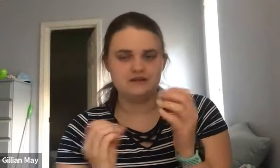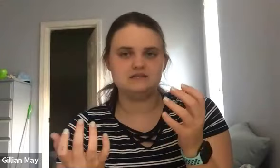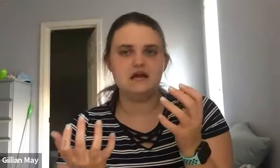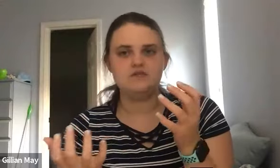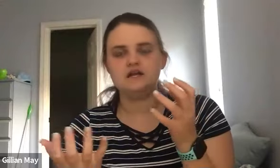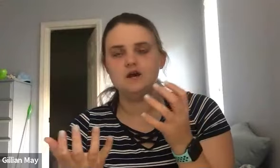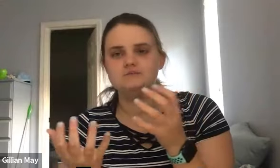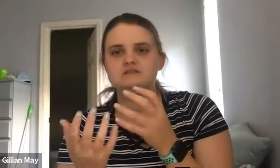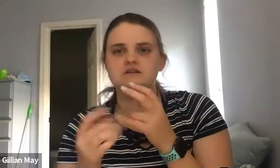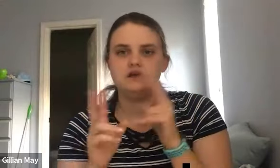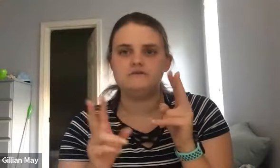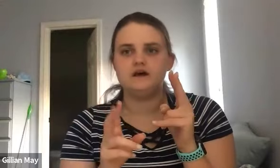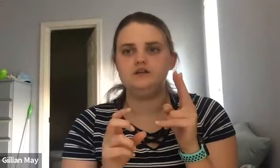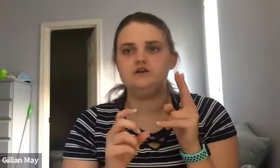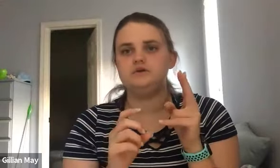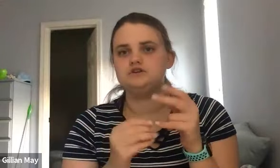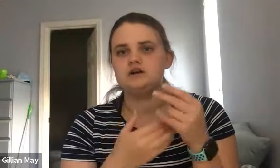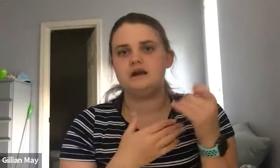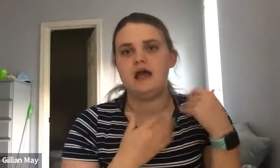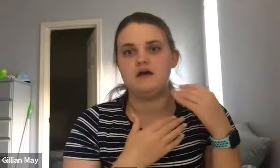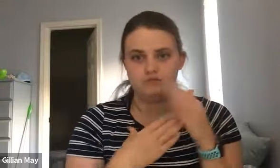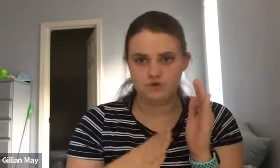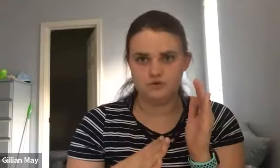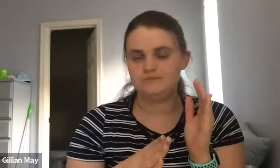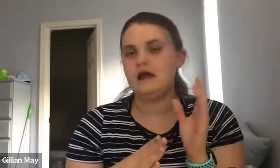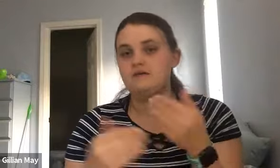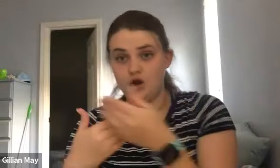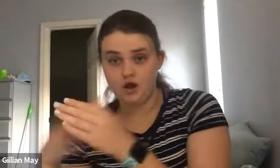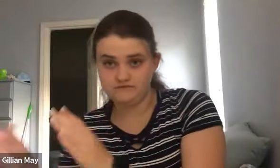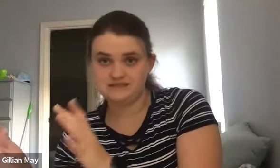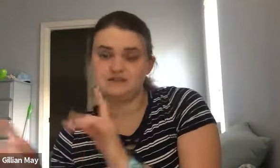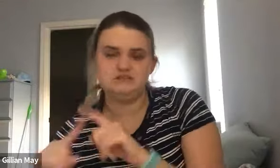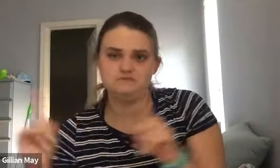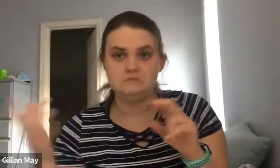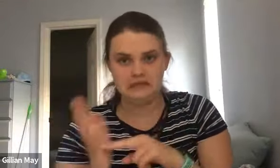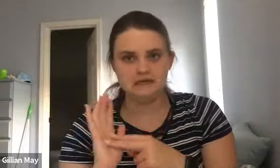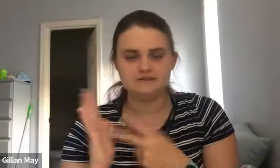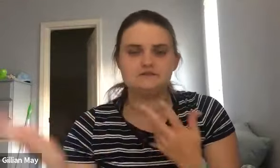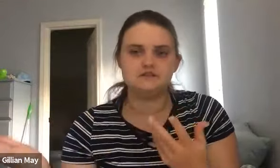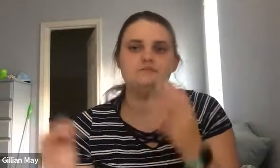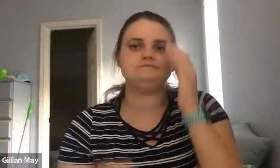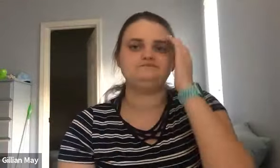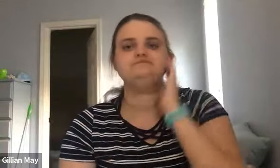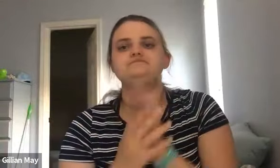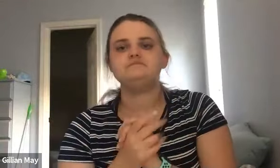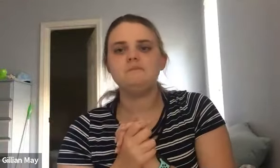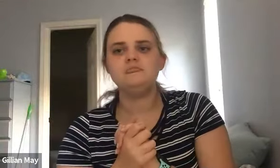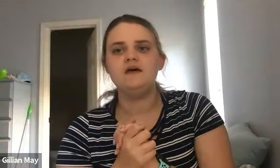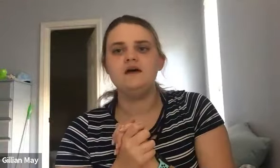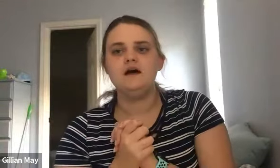because I think it helps clarify, when you're talking about I have a room, I have an office. They're different meanings. So,